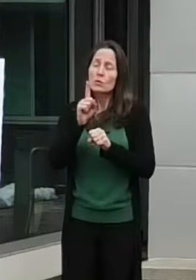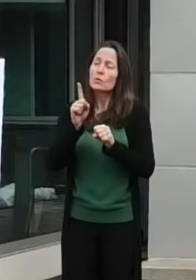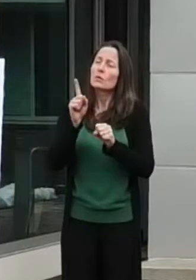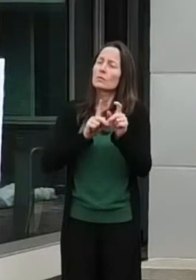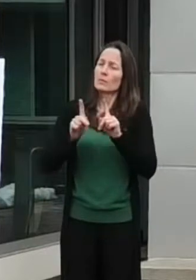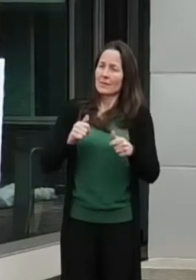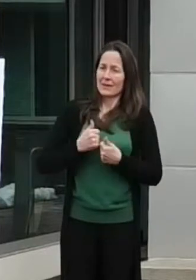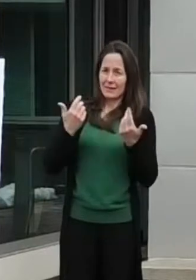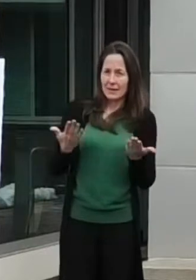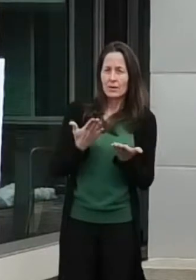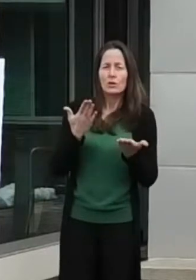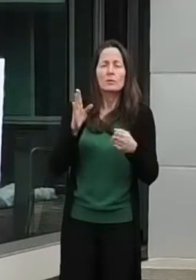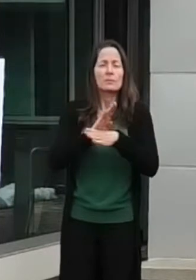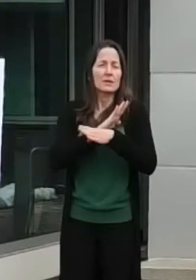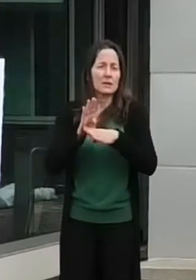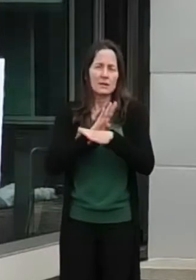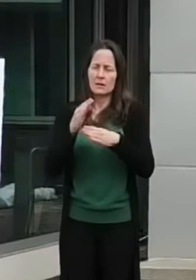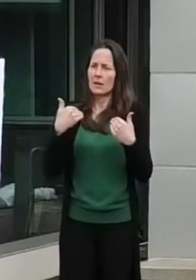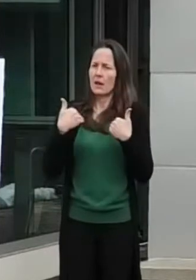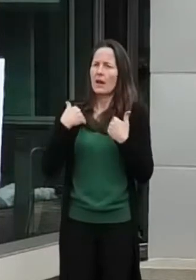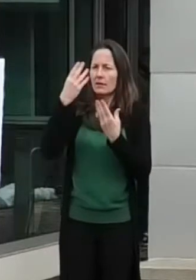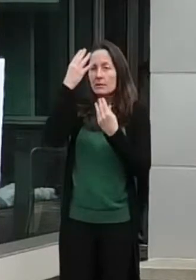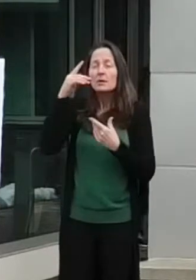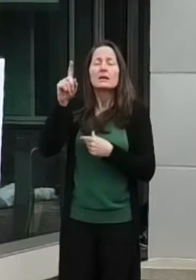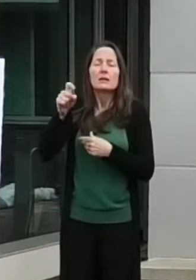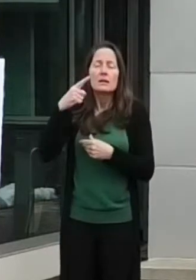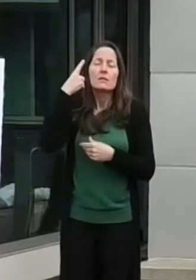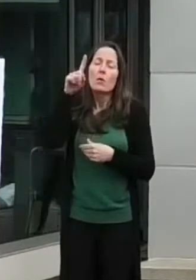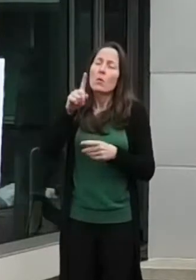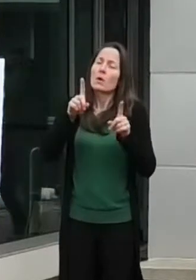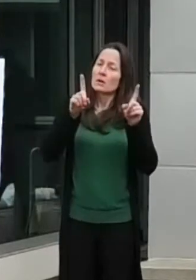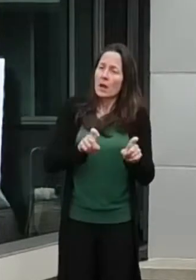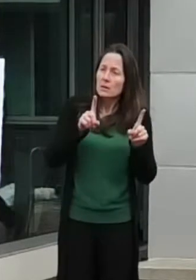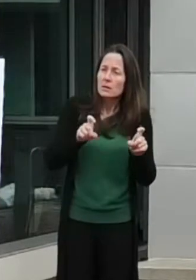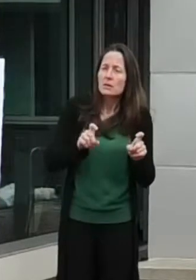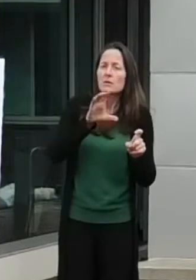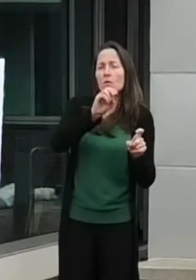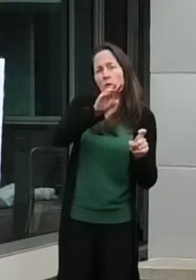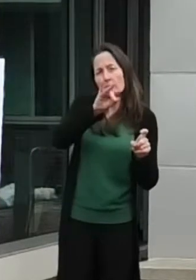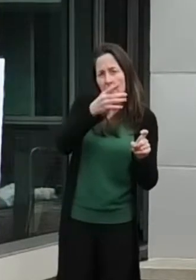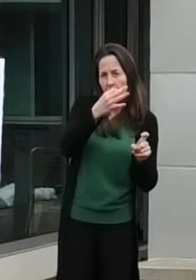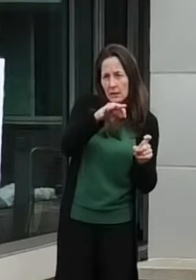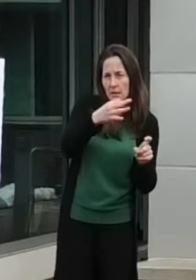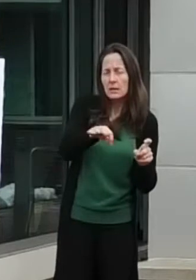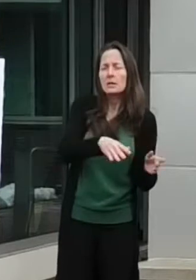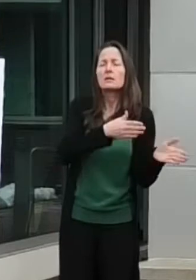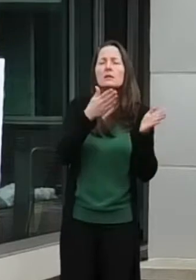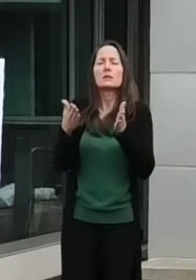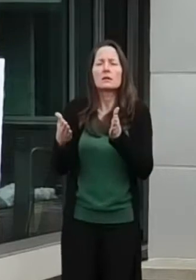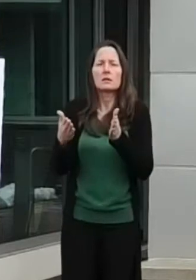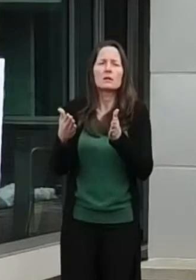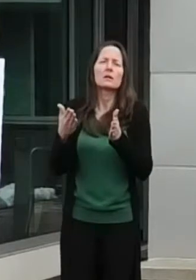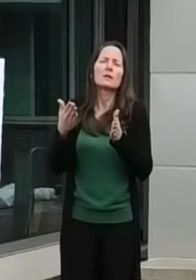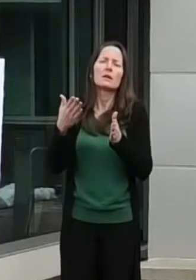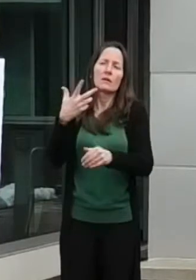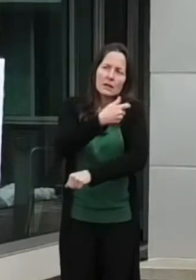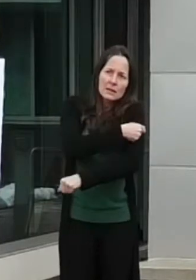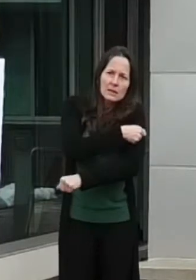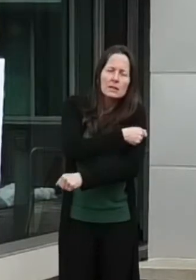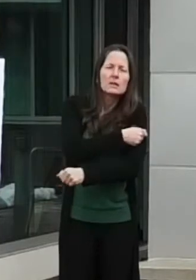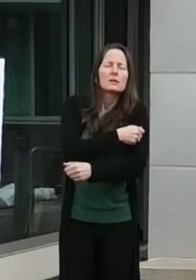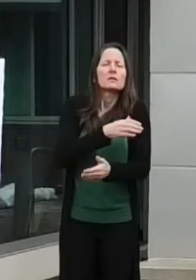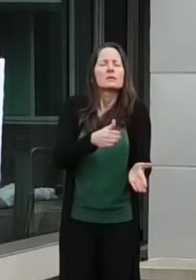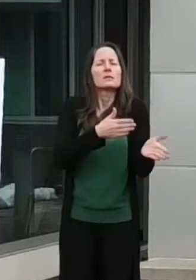on COVID-19 testing and vaccines, food and other assistance, current restrictions,